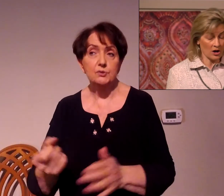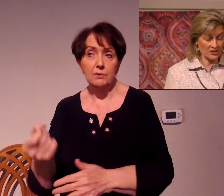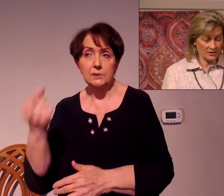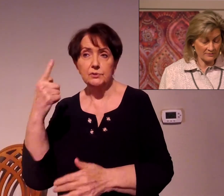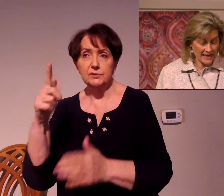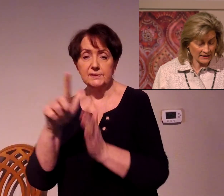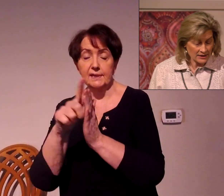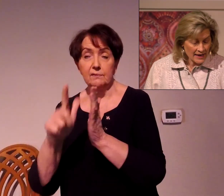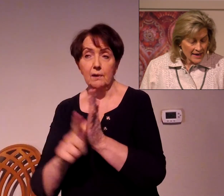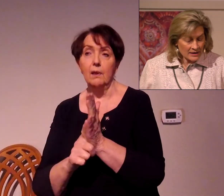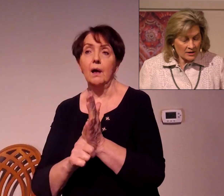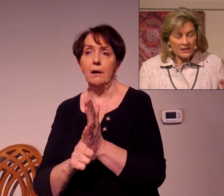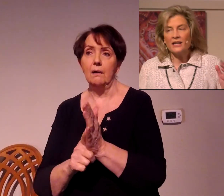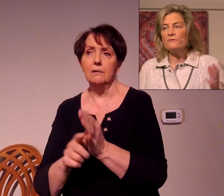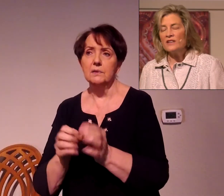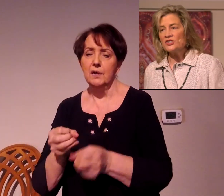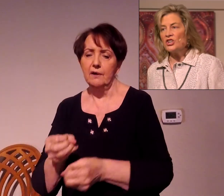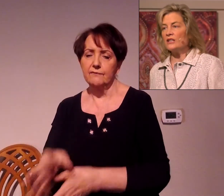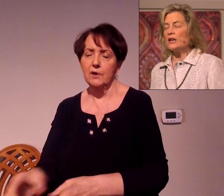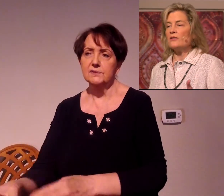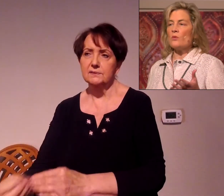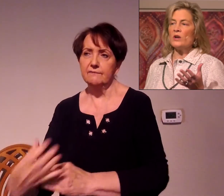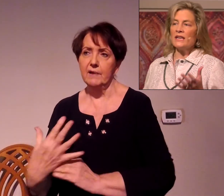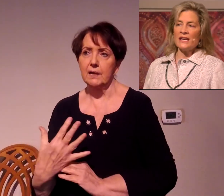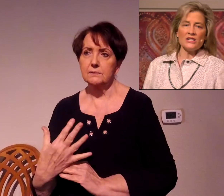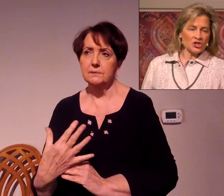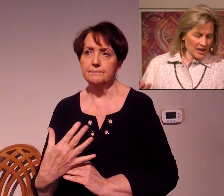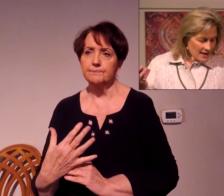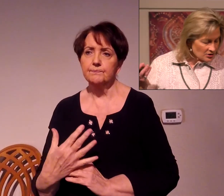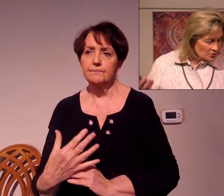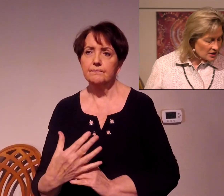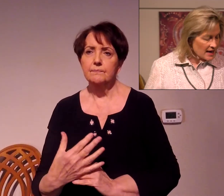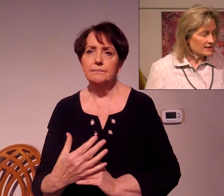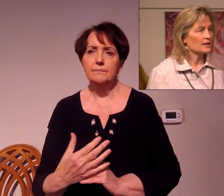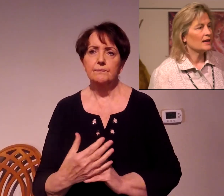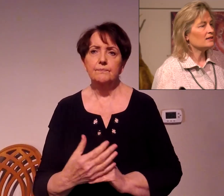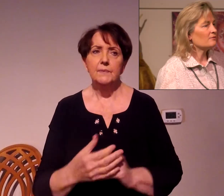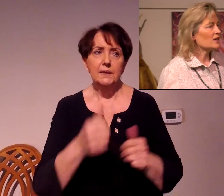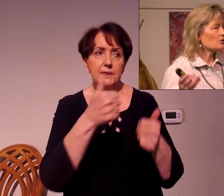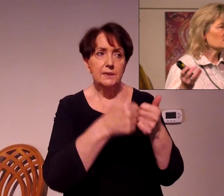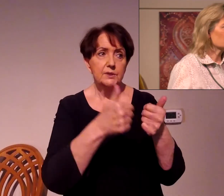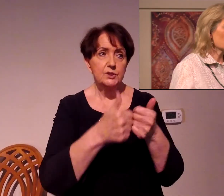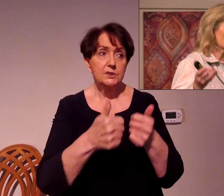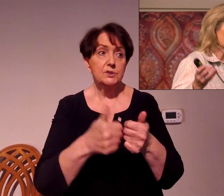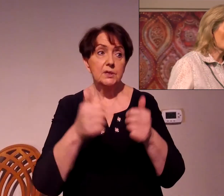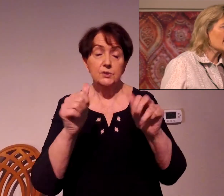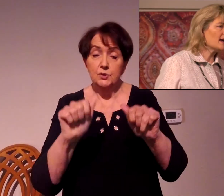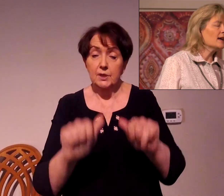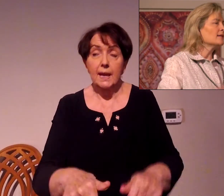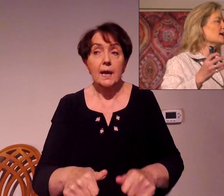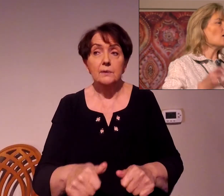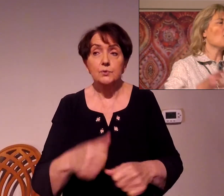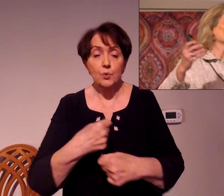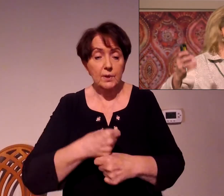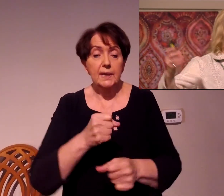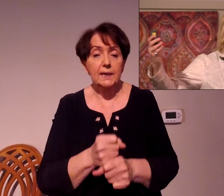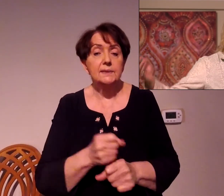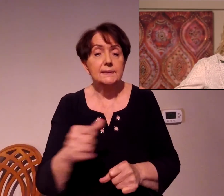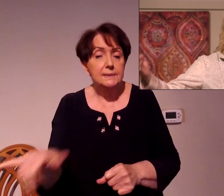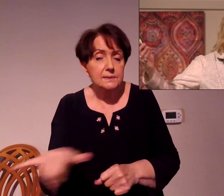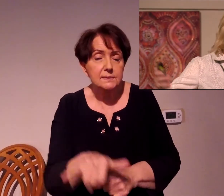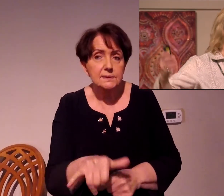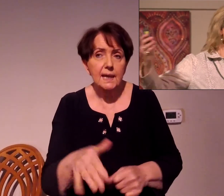law of cause and effect, and on the conviction that we each can create in the very same way that all